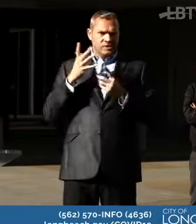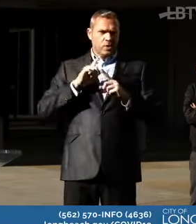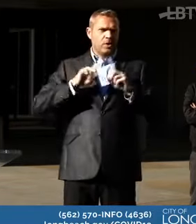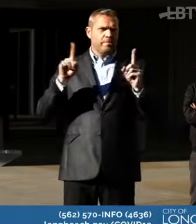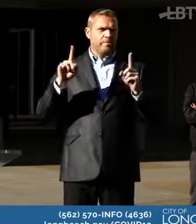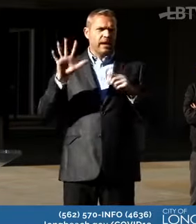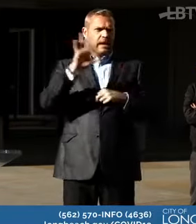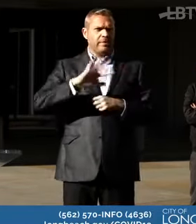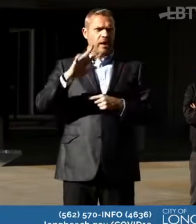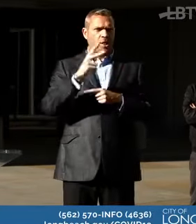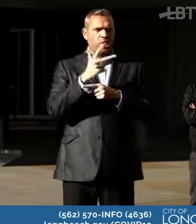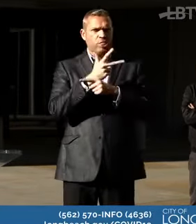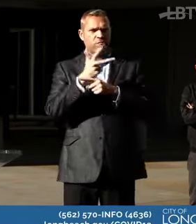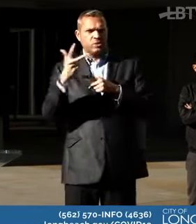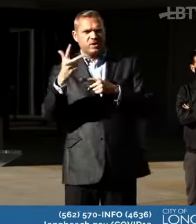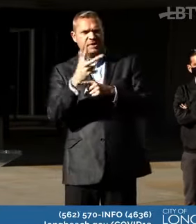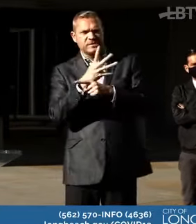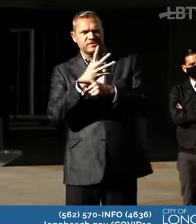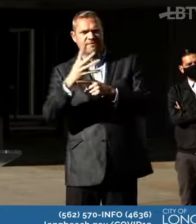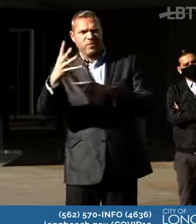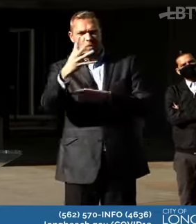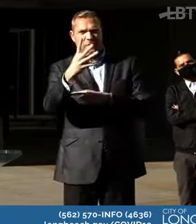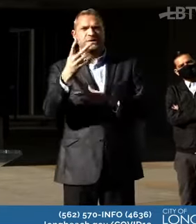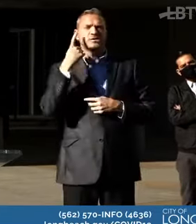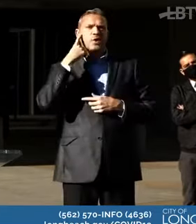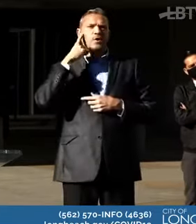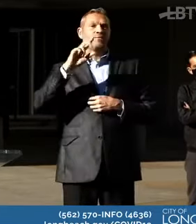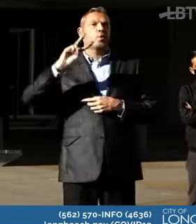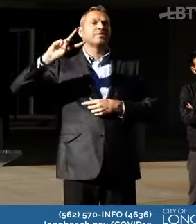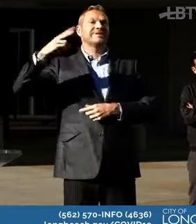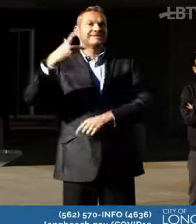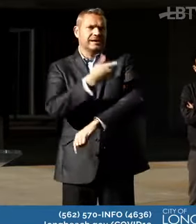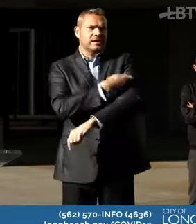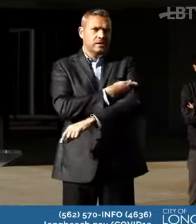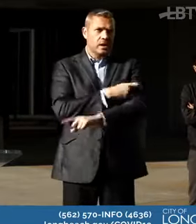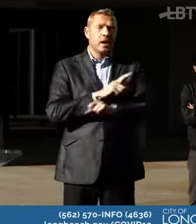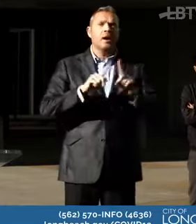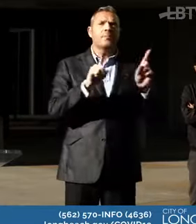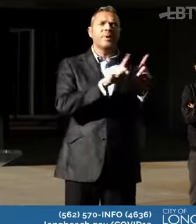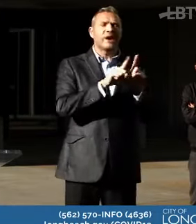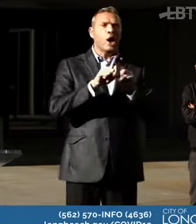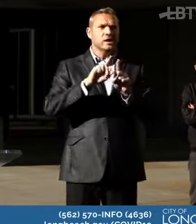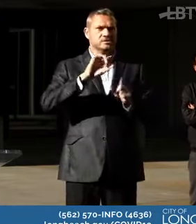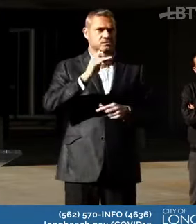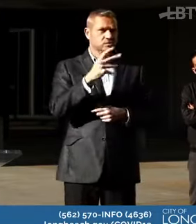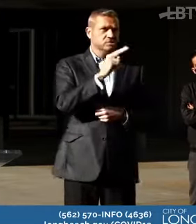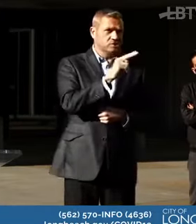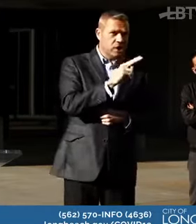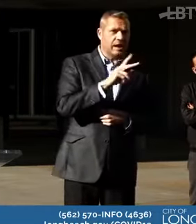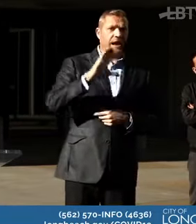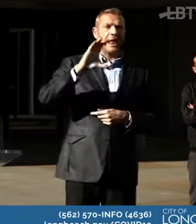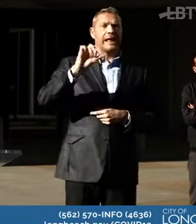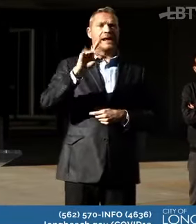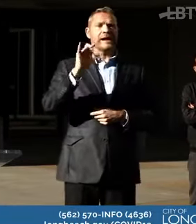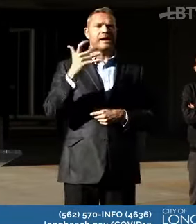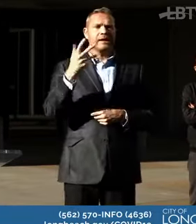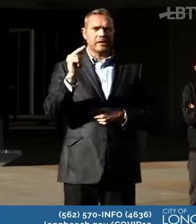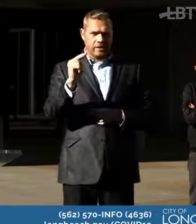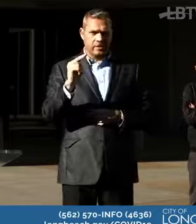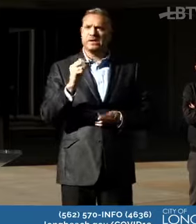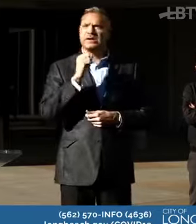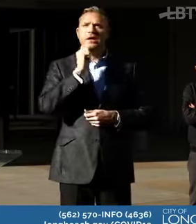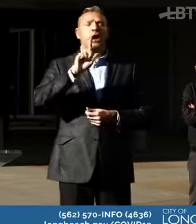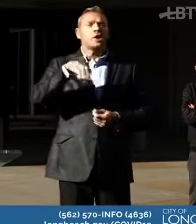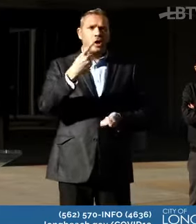4 weeks, the second dosage. But along with John and Carolyn, we'll also, not only the nurses and